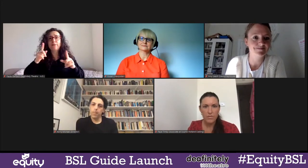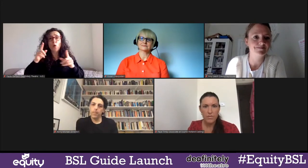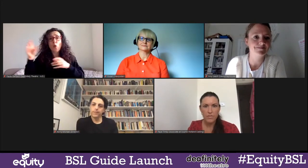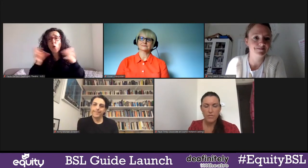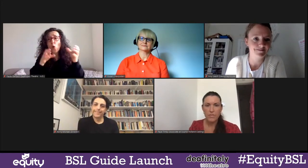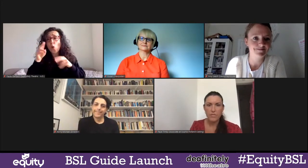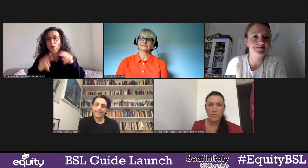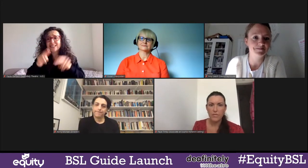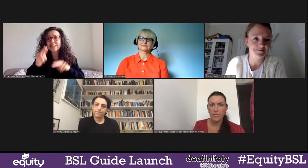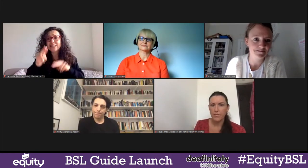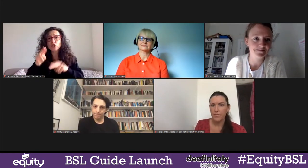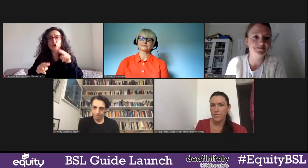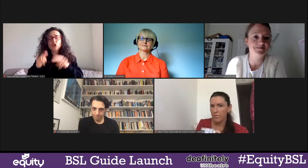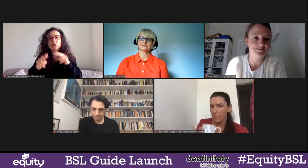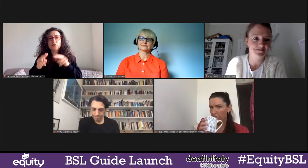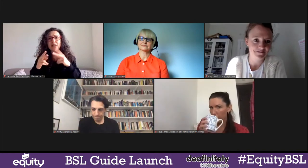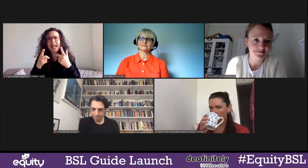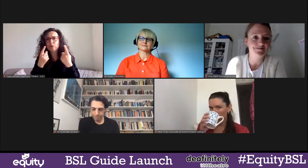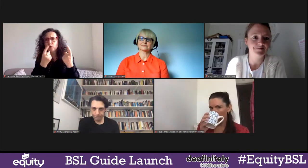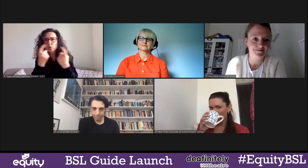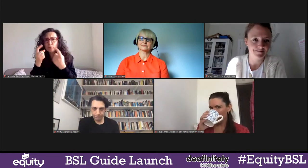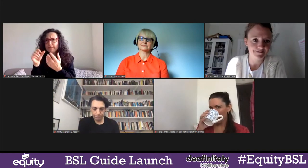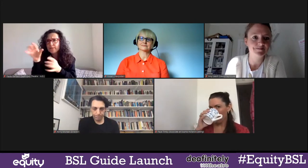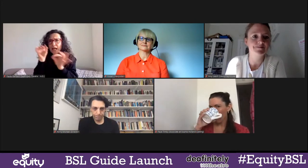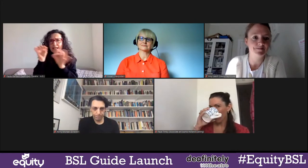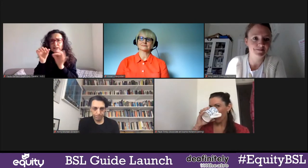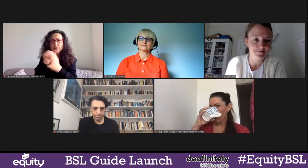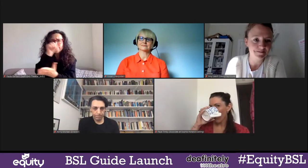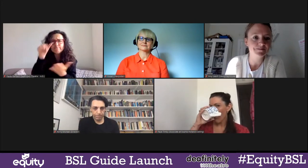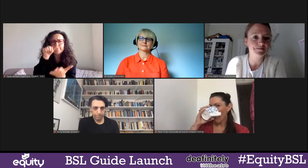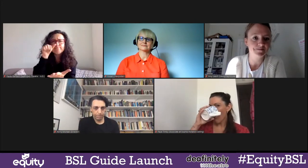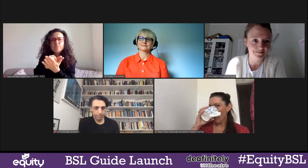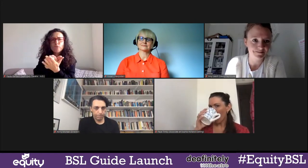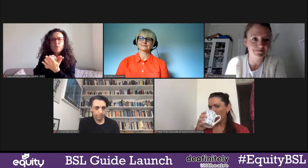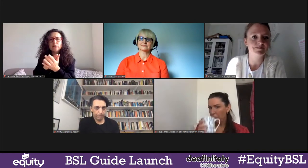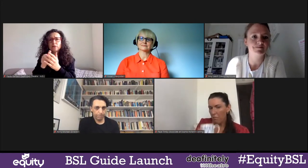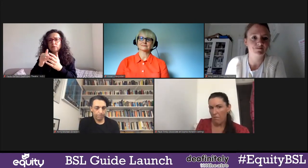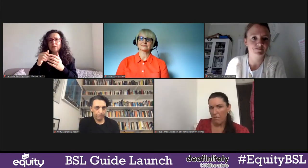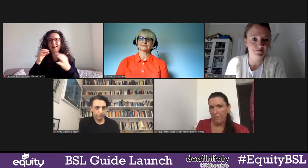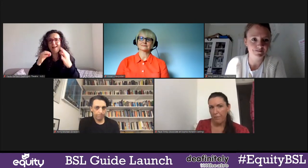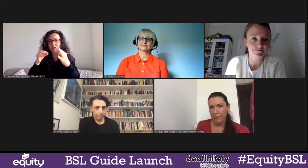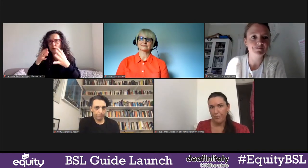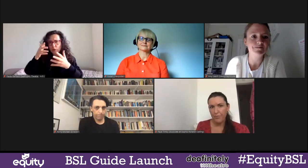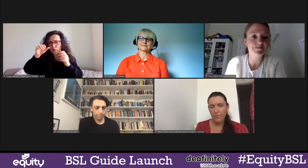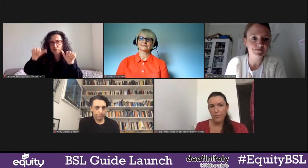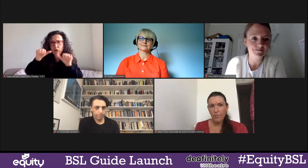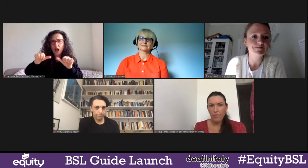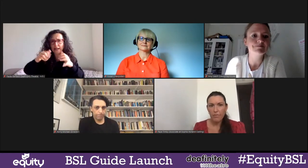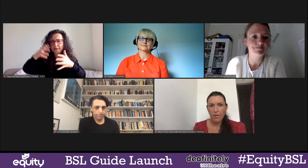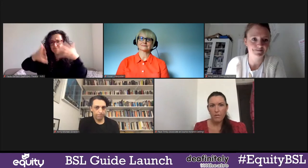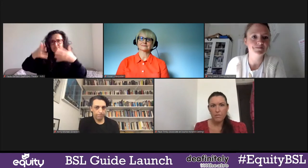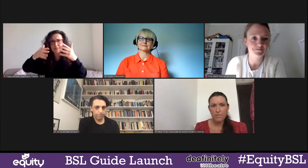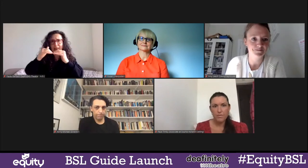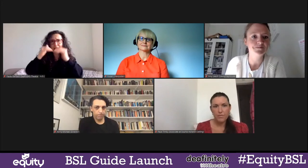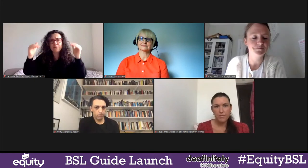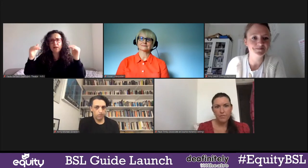like in preparing for the auditions particularly and finding actors who could sign? That's the question that I